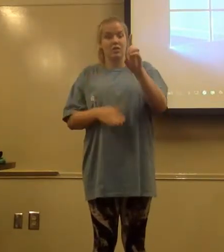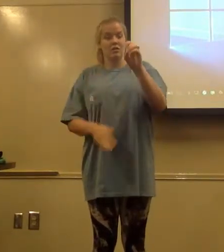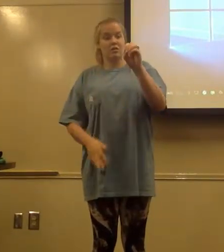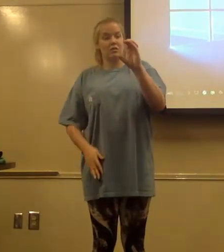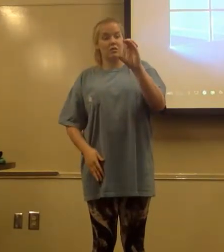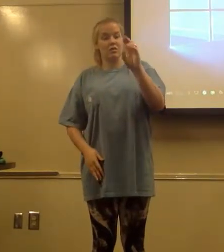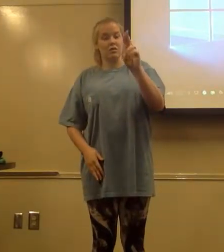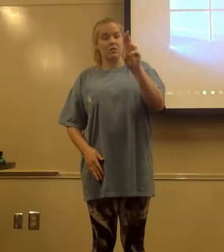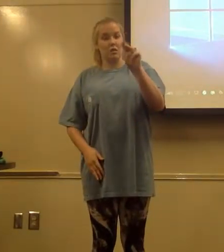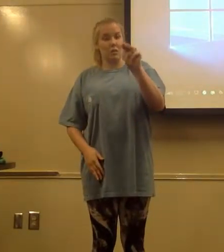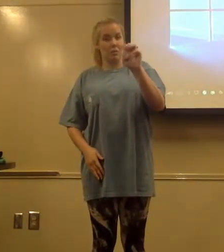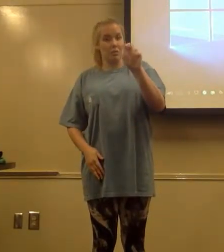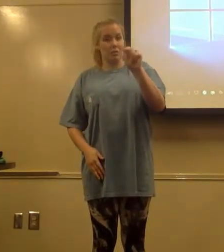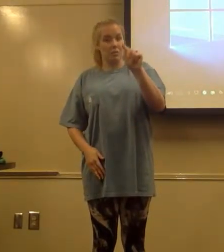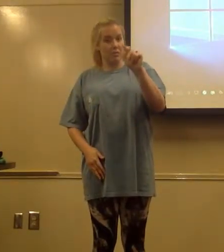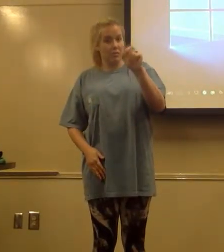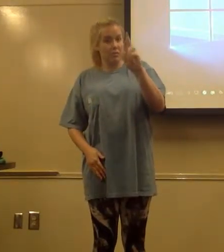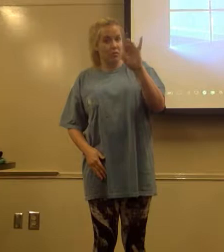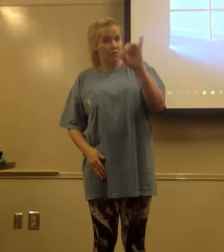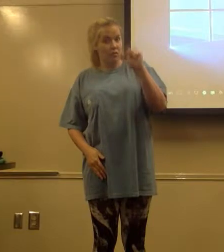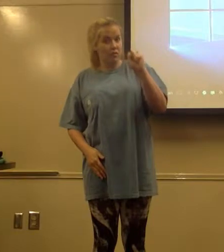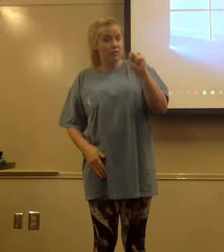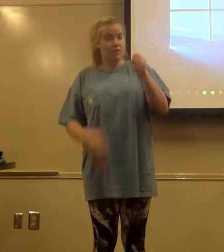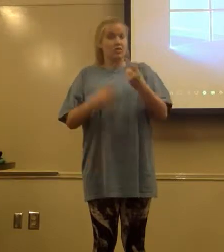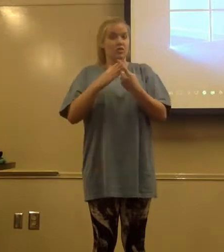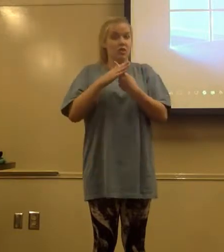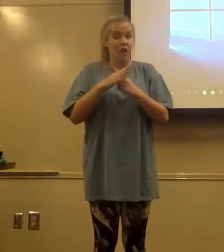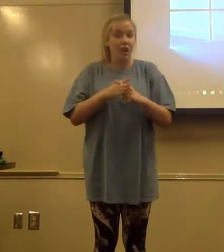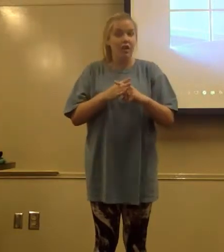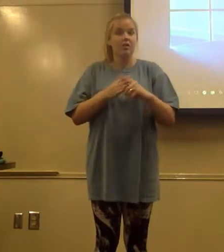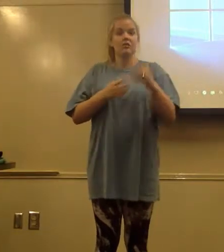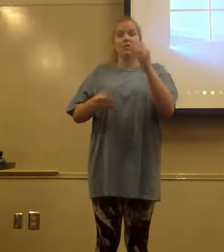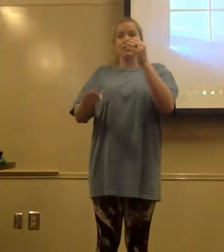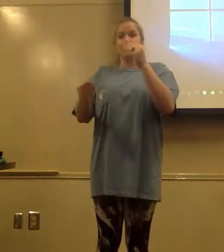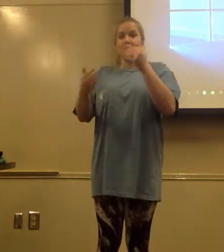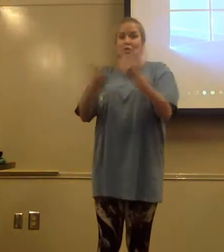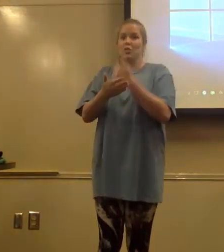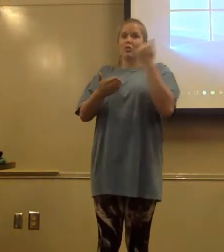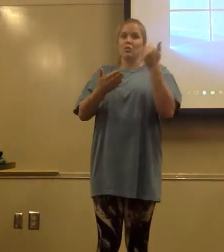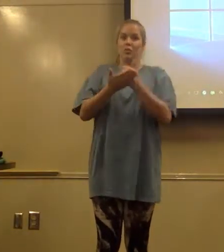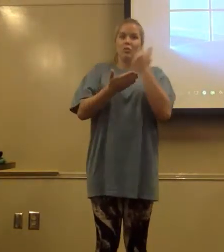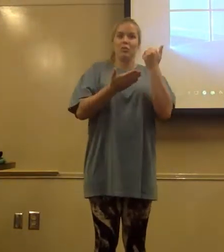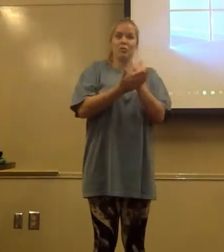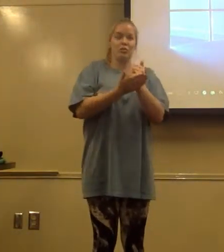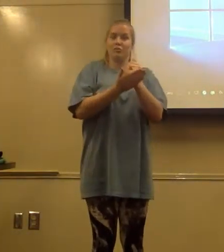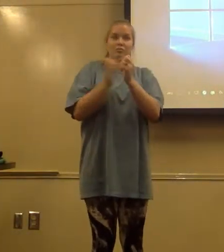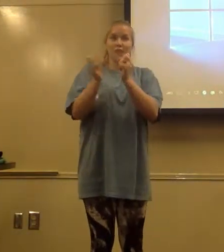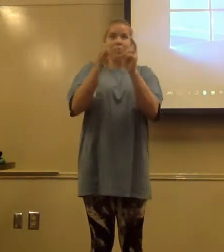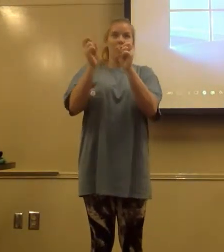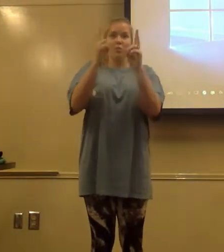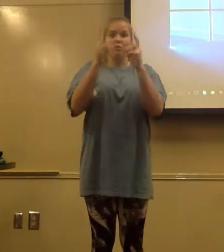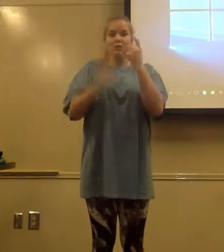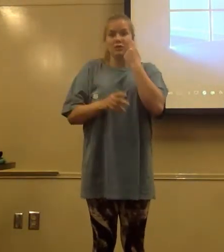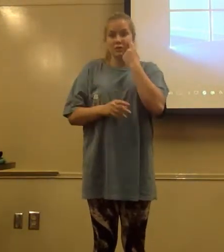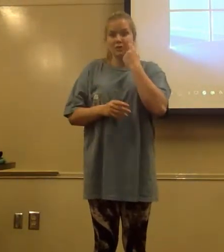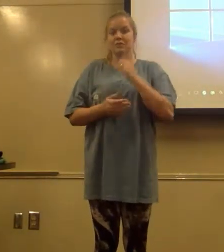The Game Changers and Eat Yourself Alive. And I mean, this is an exciting time to be in the